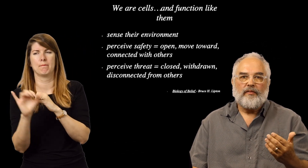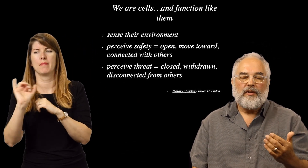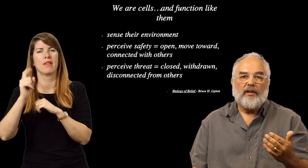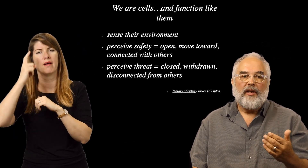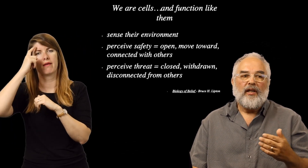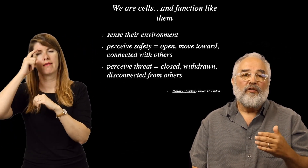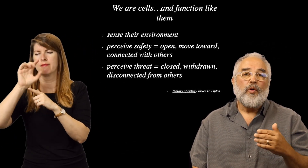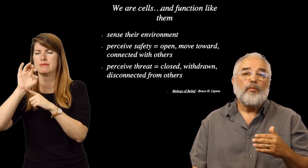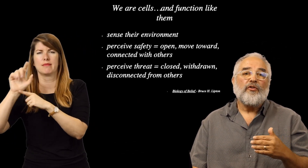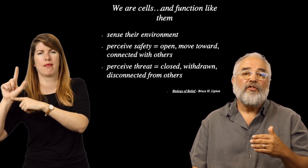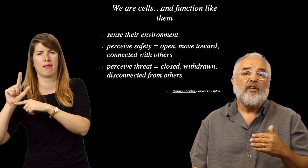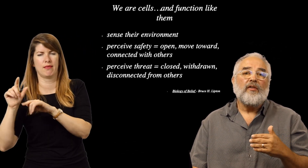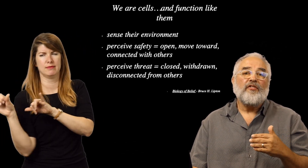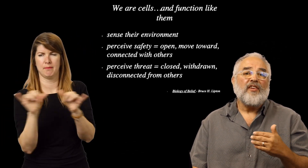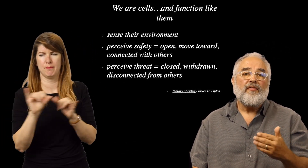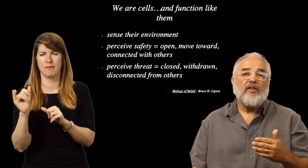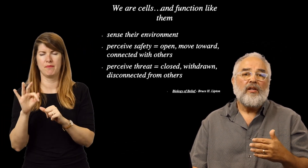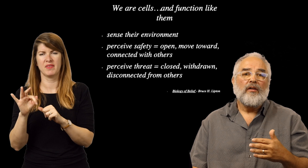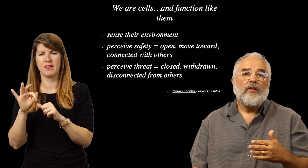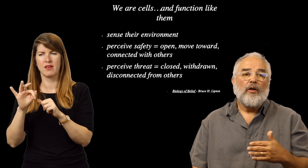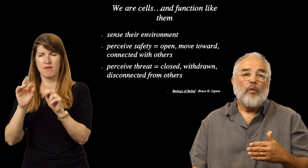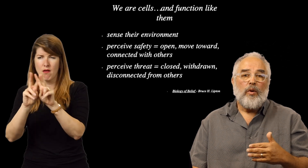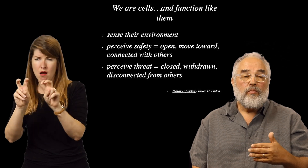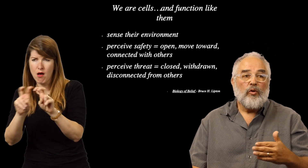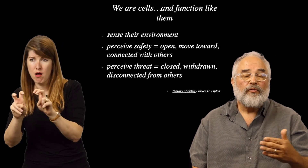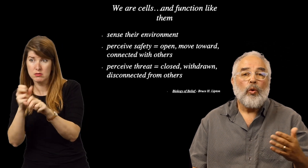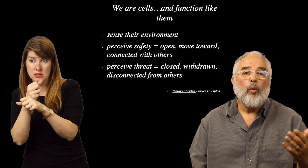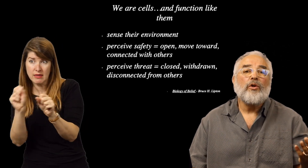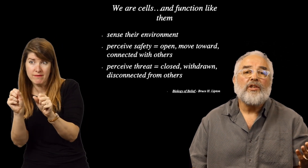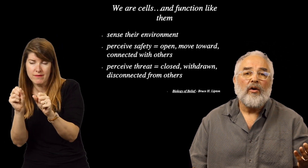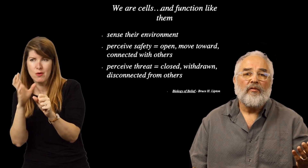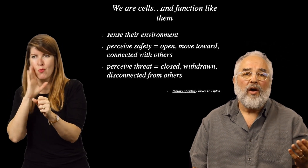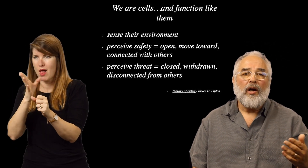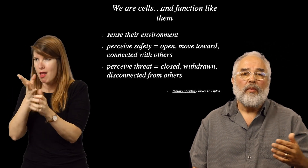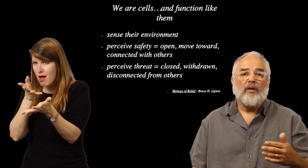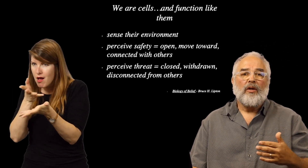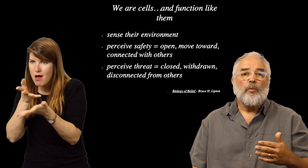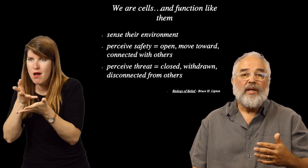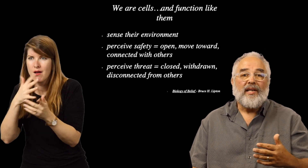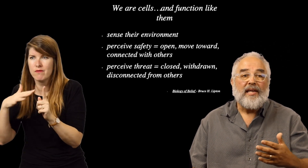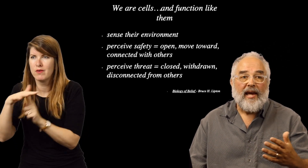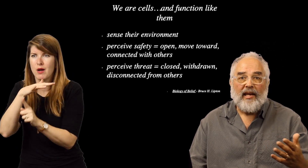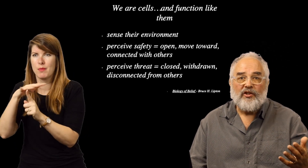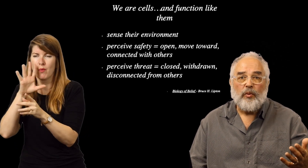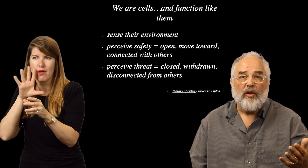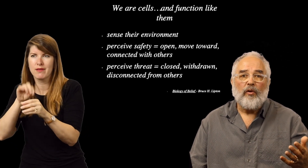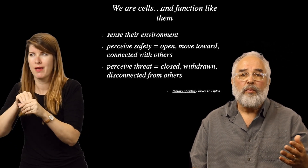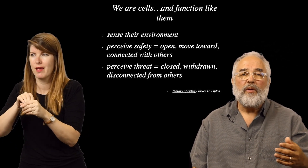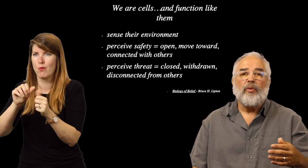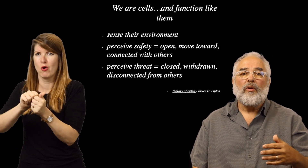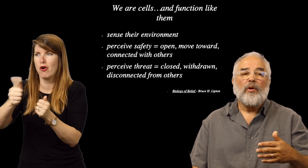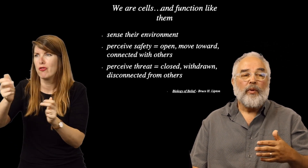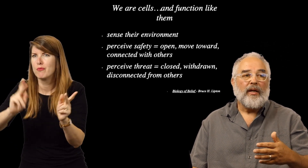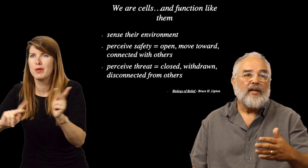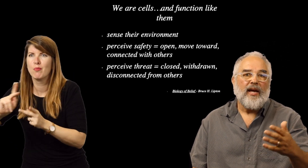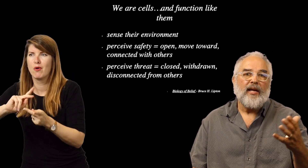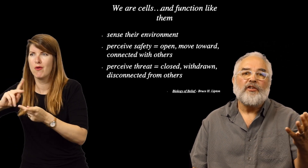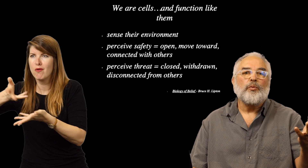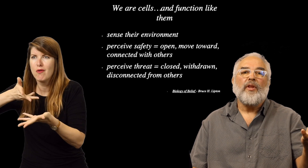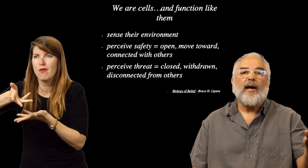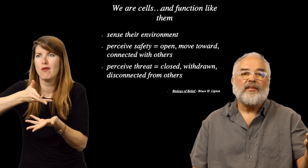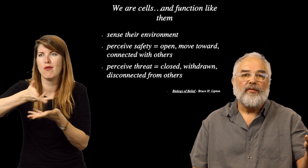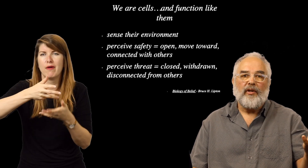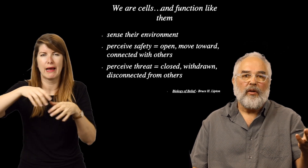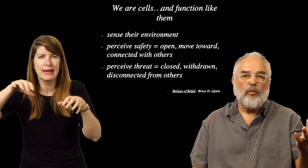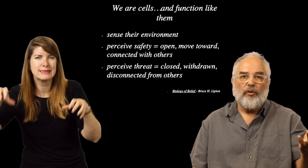cells. If we perceive safety, we move towards our environment. We engage with other people. We